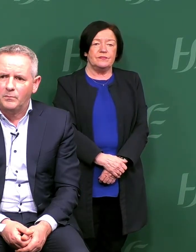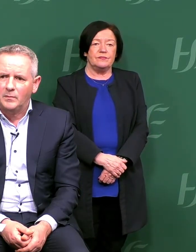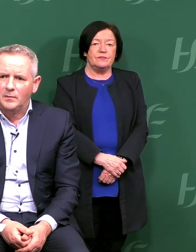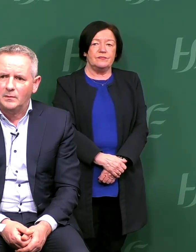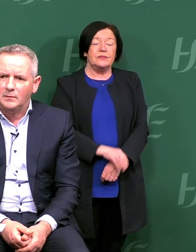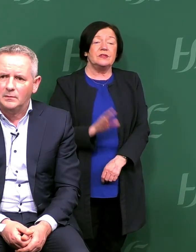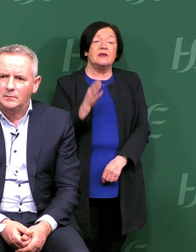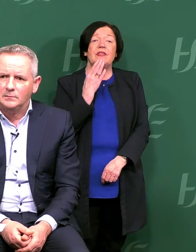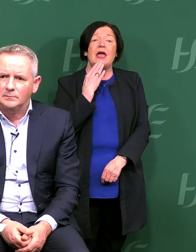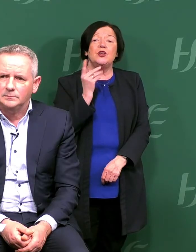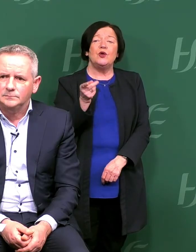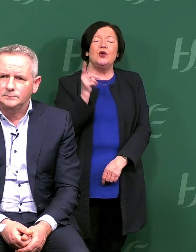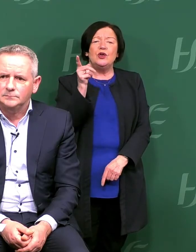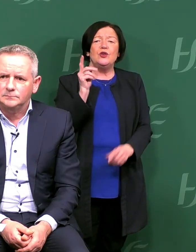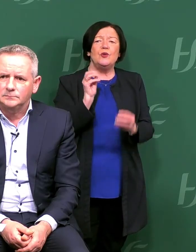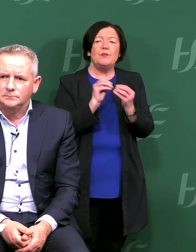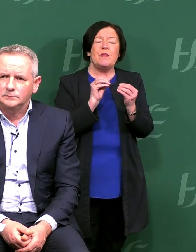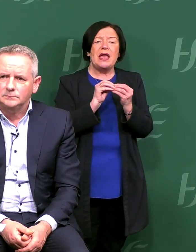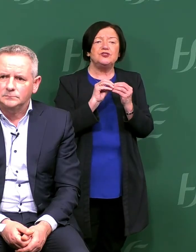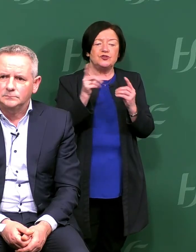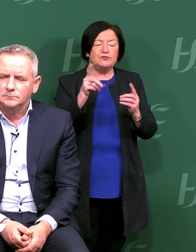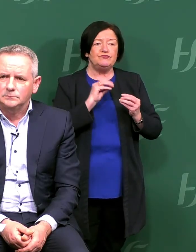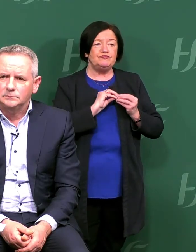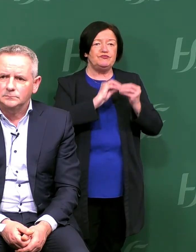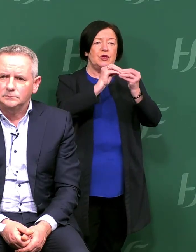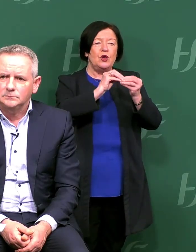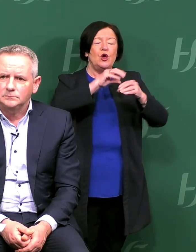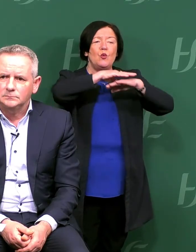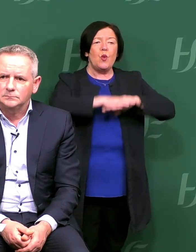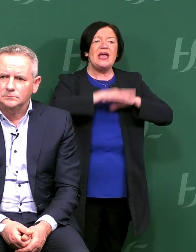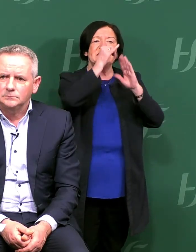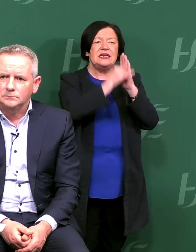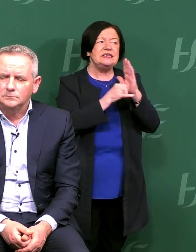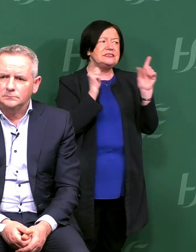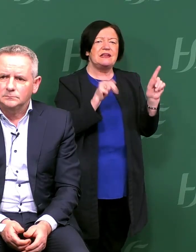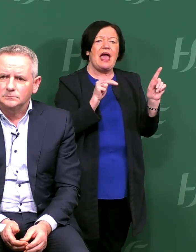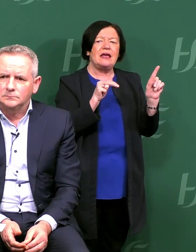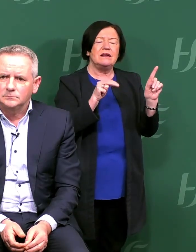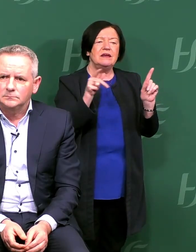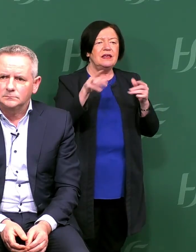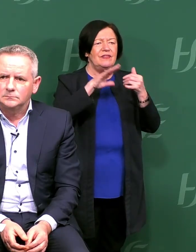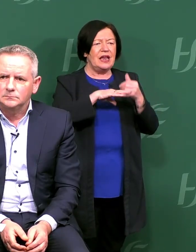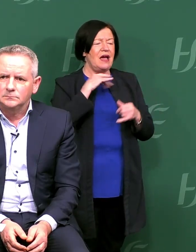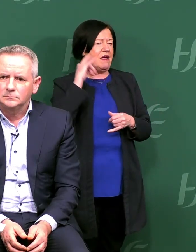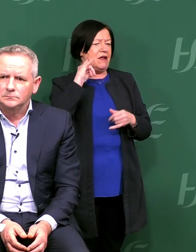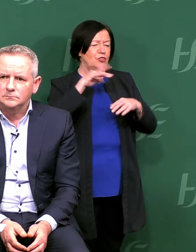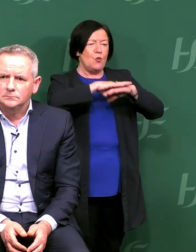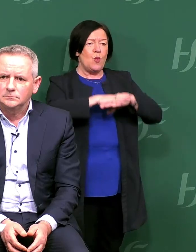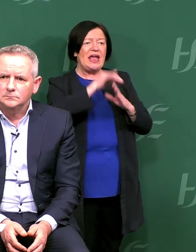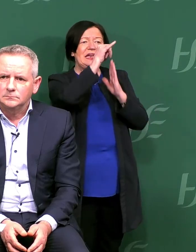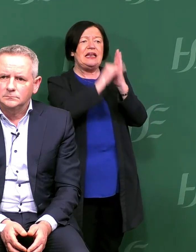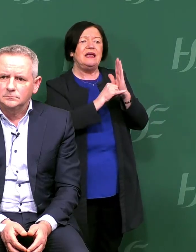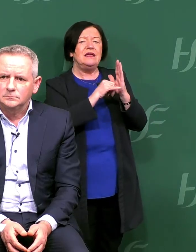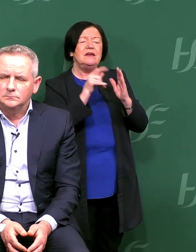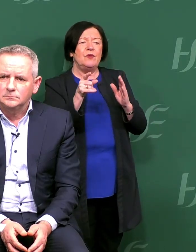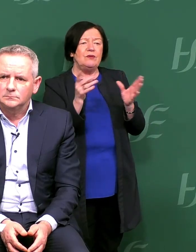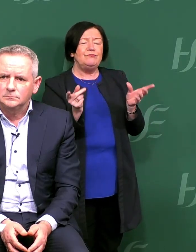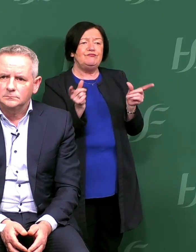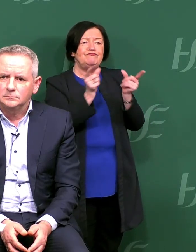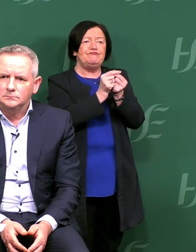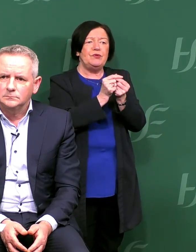And you mentioned you're drawing up a waiting list plan. The last I heard of the waiting list plans, they were being drawn up